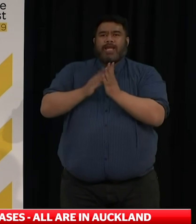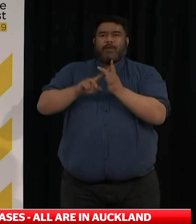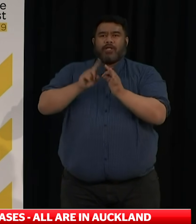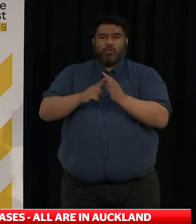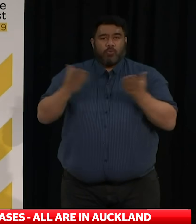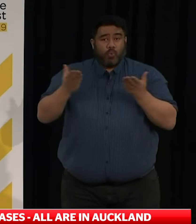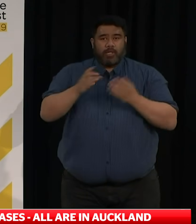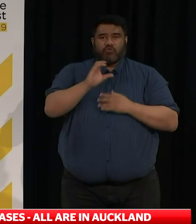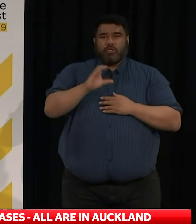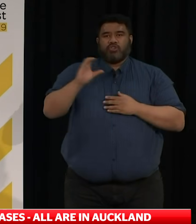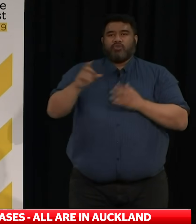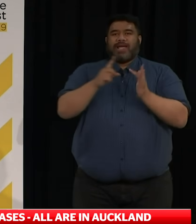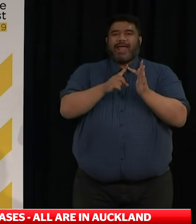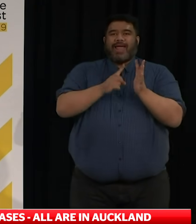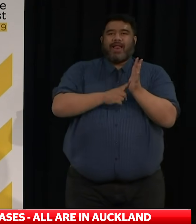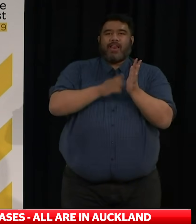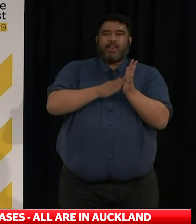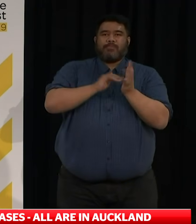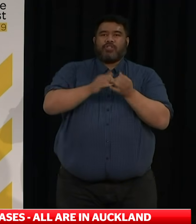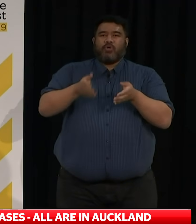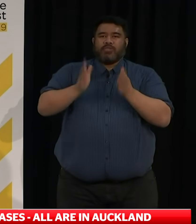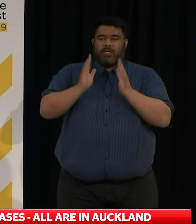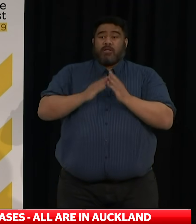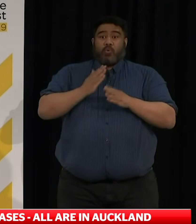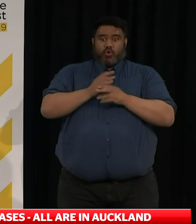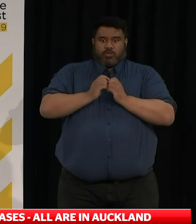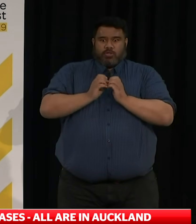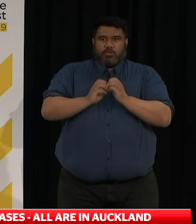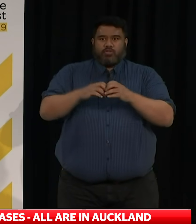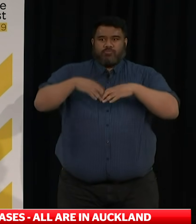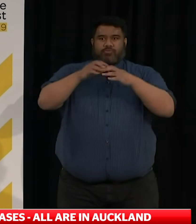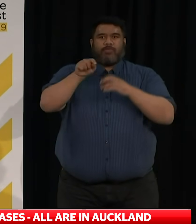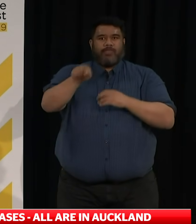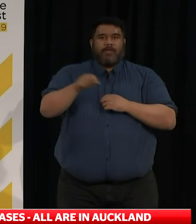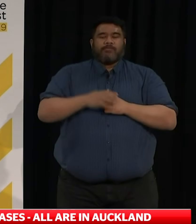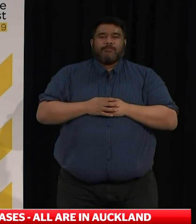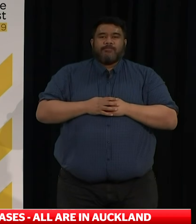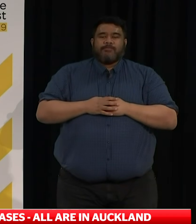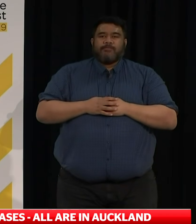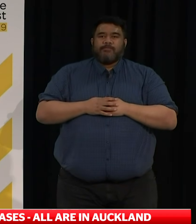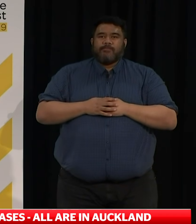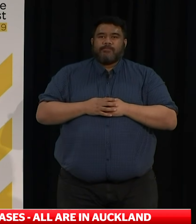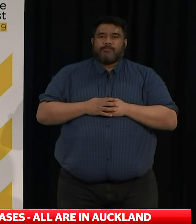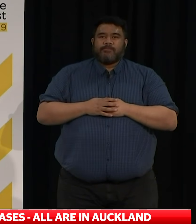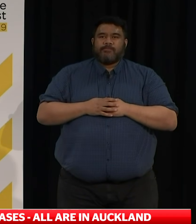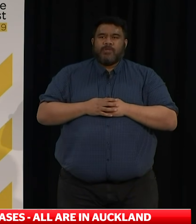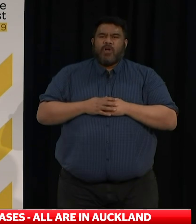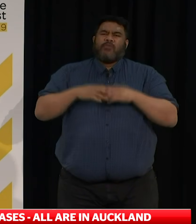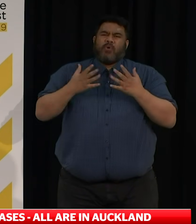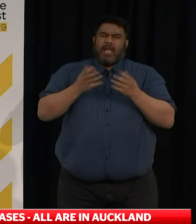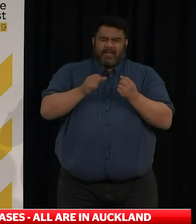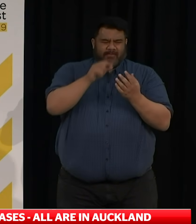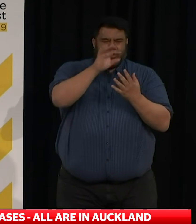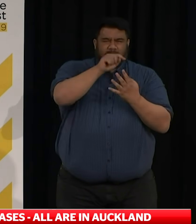Christchurch, and work is underway to get that stood up as quickly as possible. There are, of course, a lot of complexities to work through